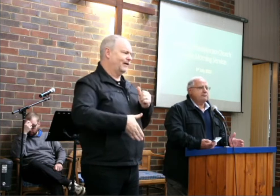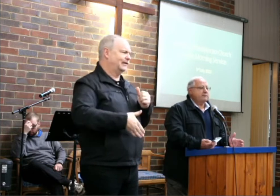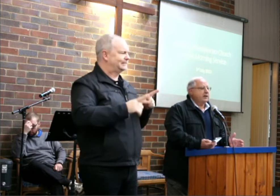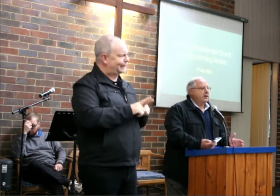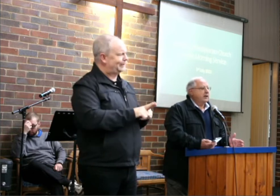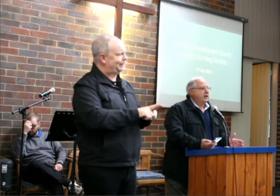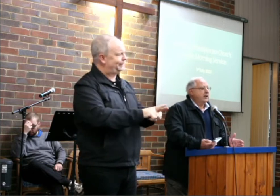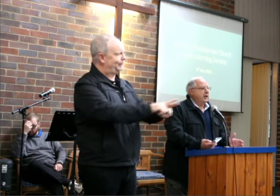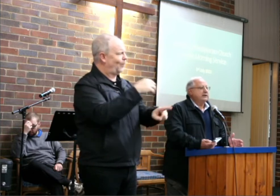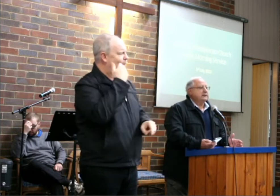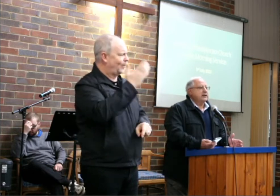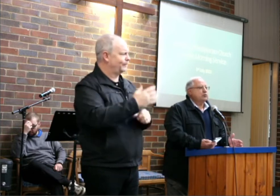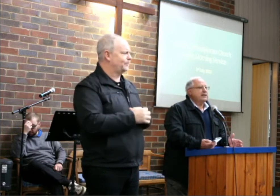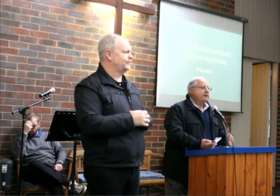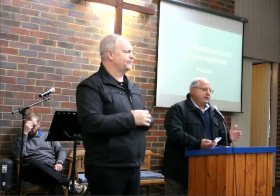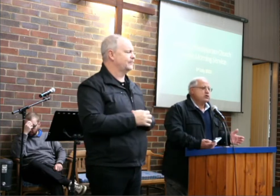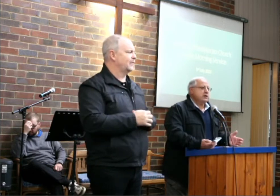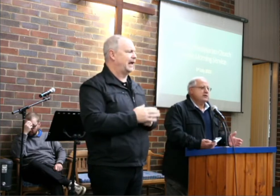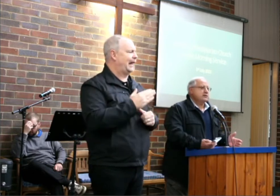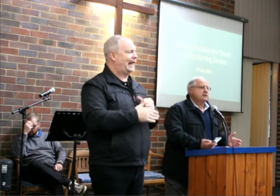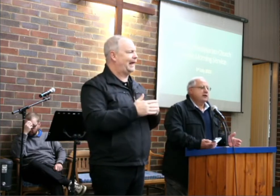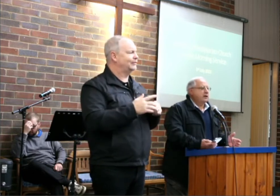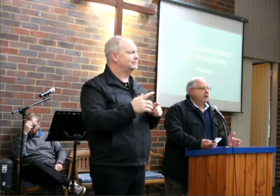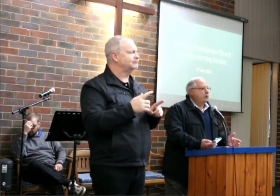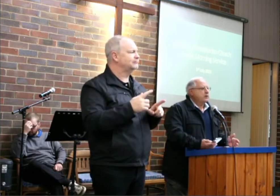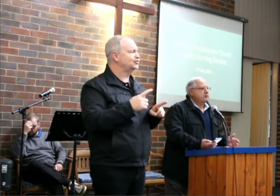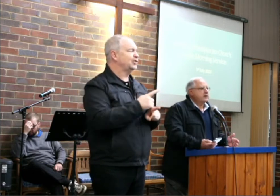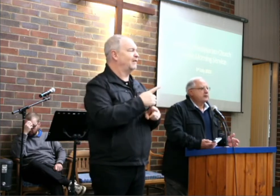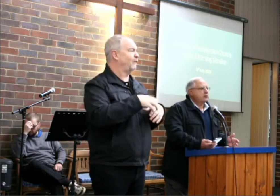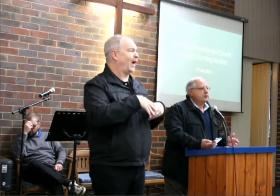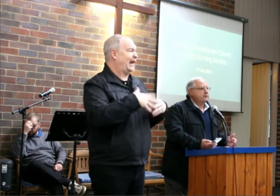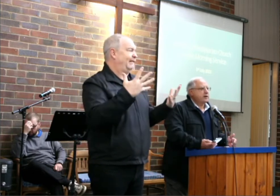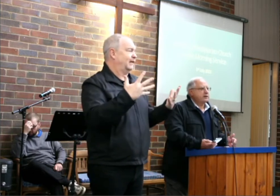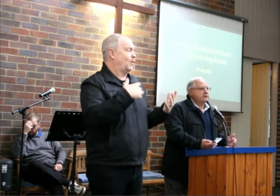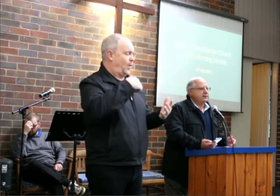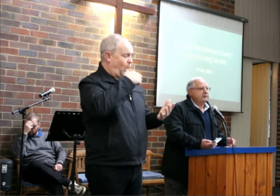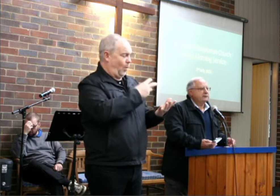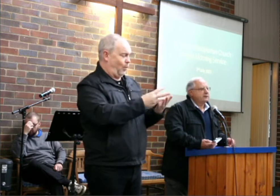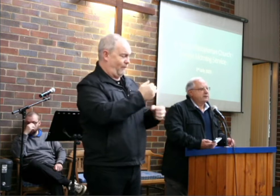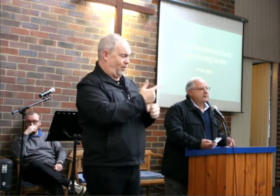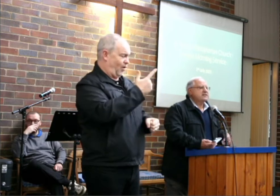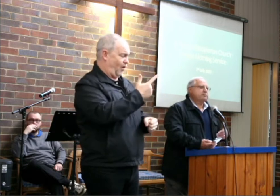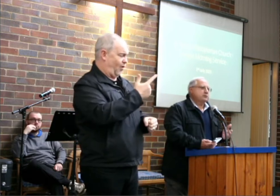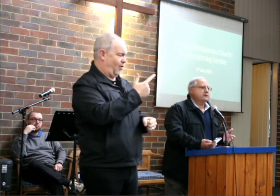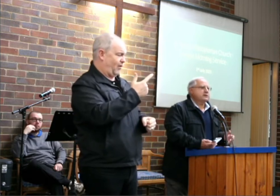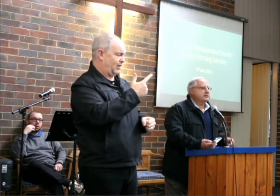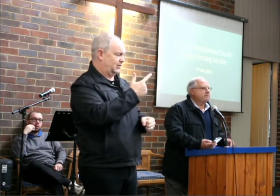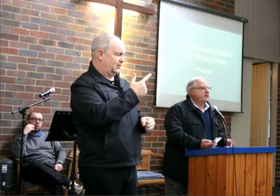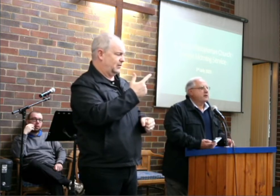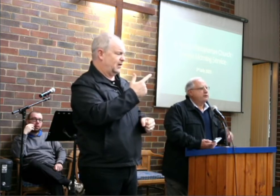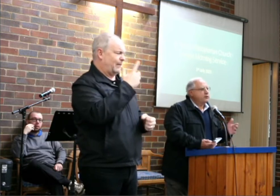same, and it will never change. We know that the word of God being